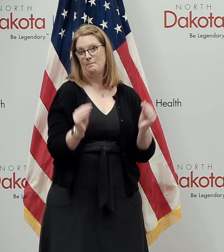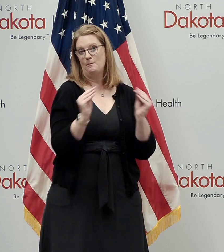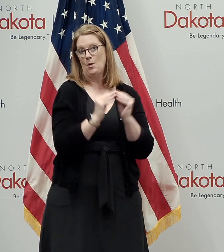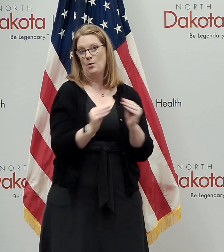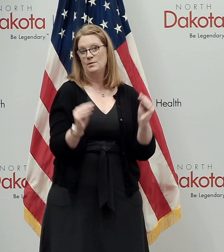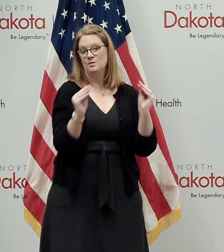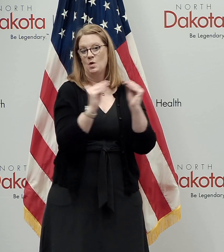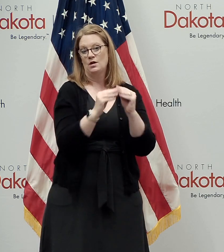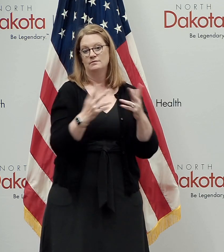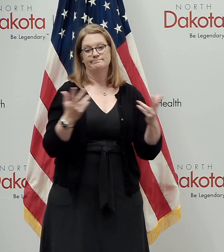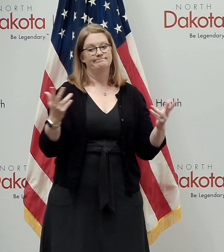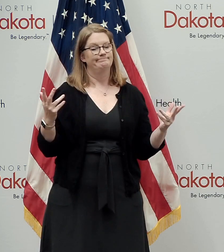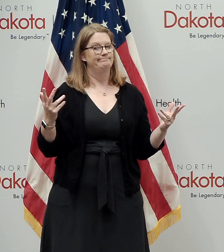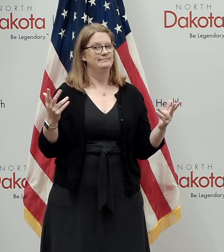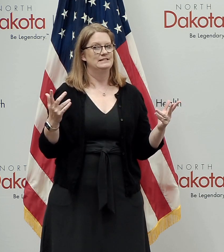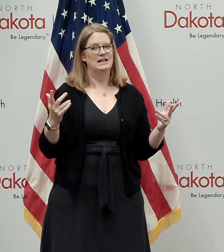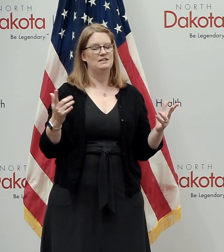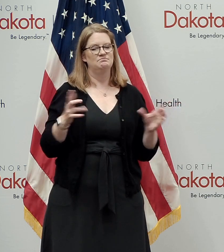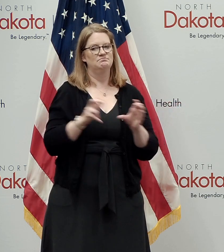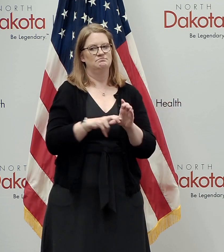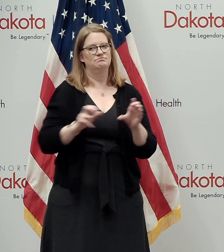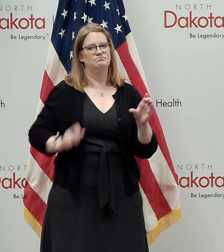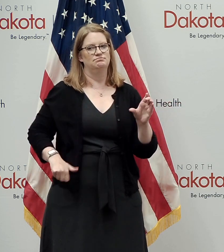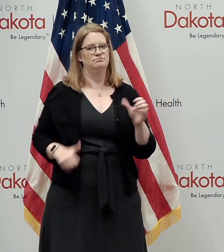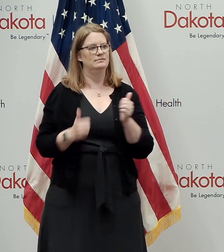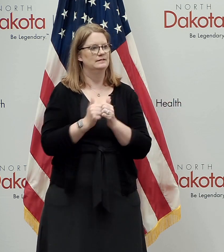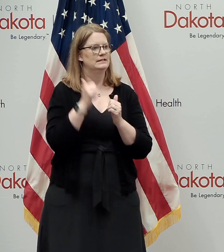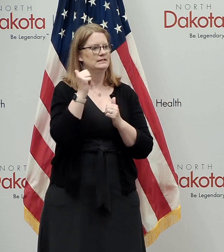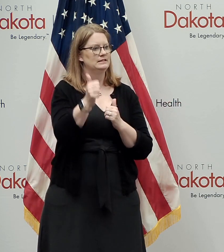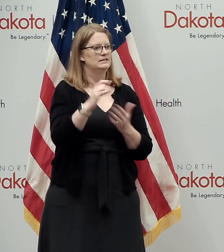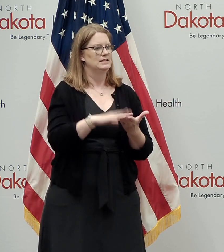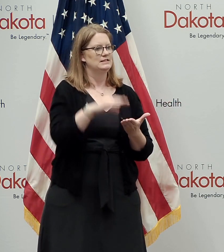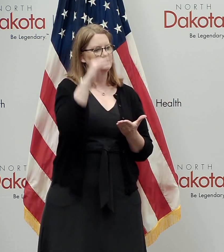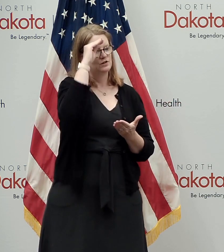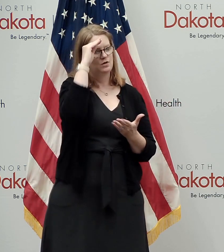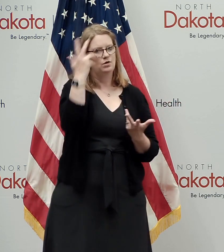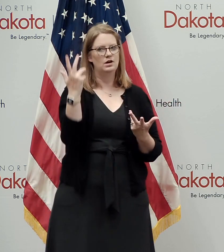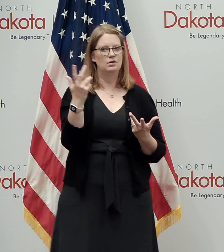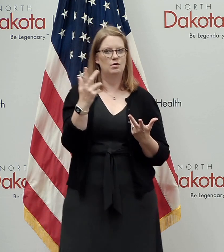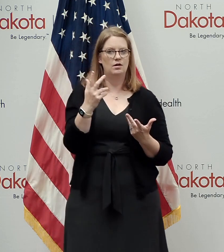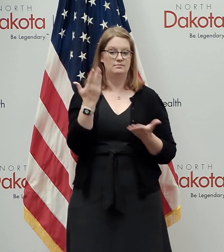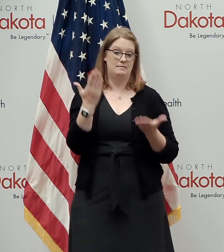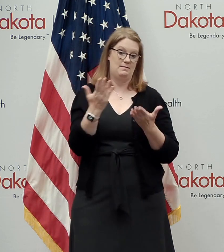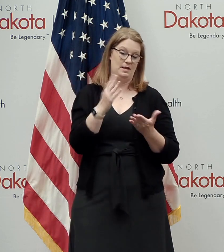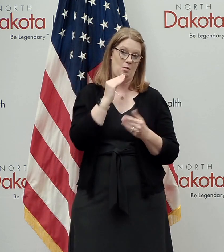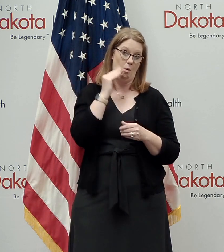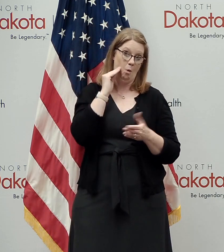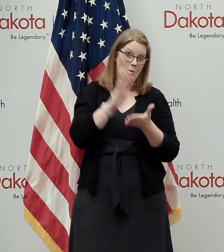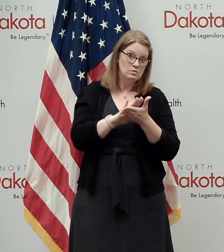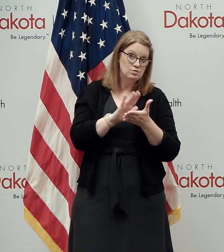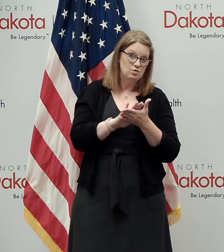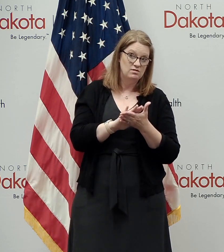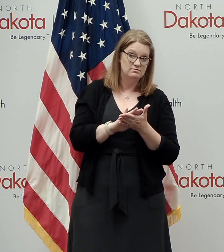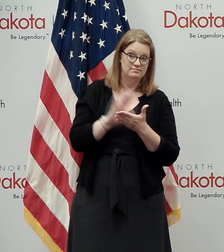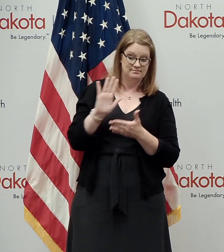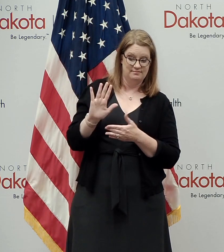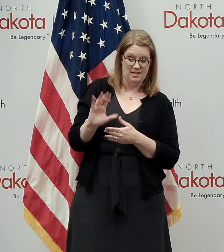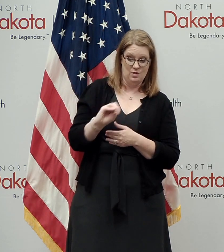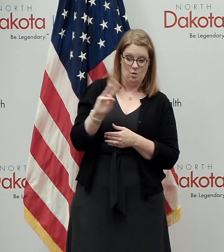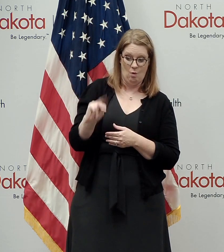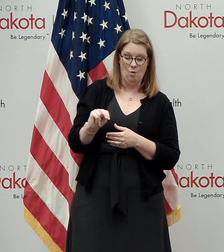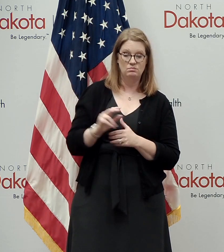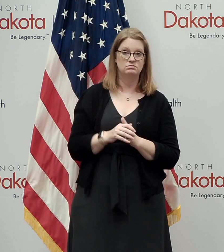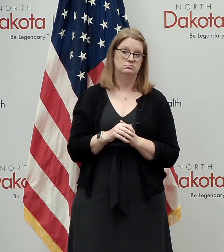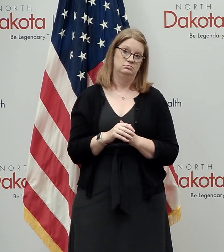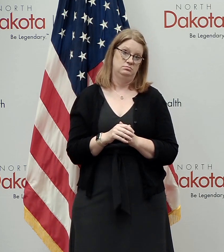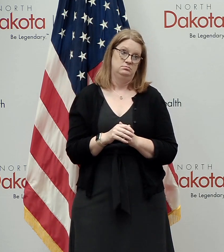people either choosing to do distance learning or choosing to do homeschooling on their own. This year, I'm